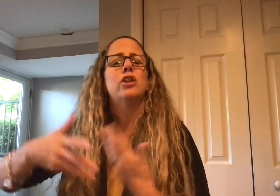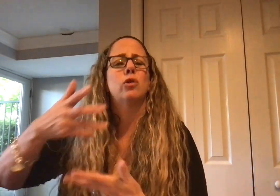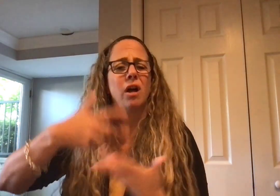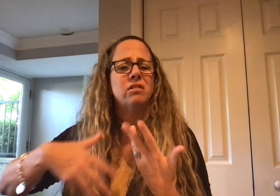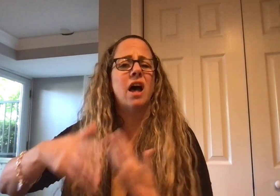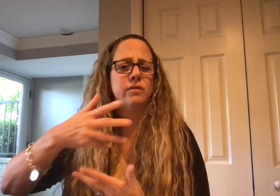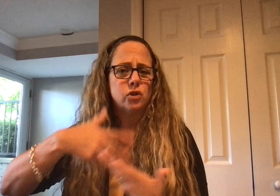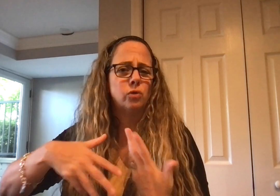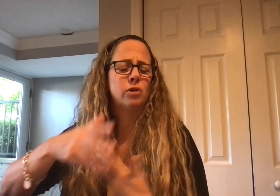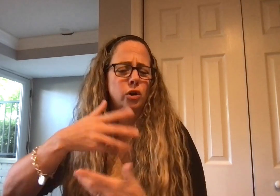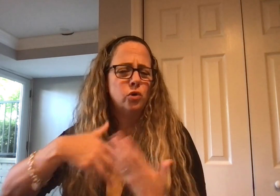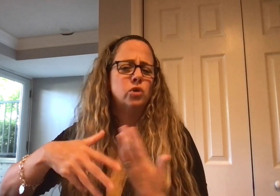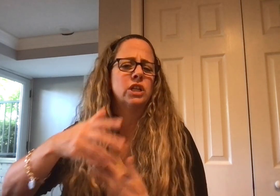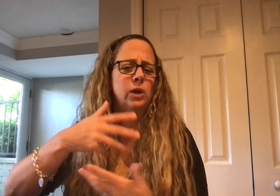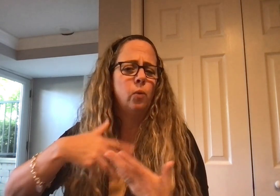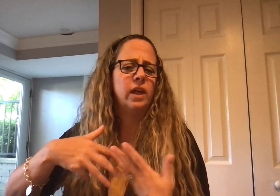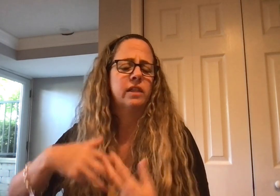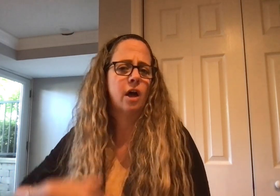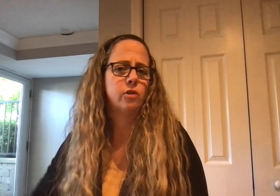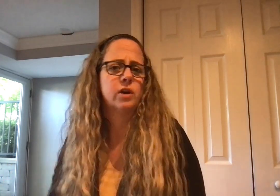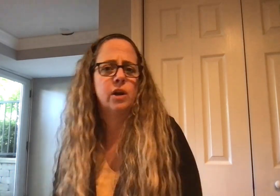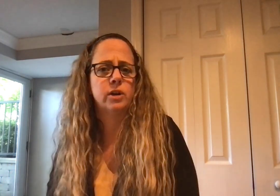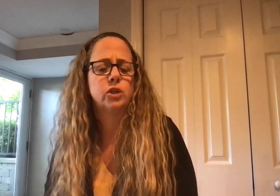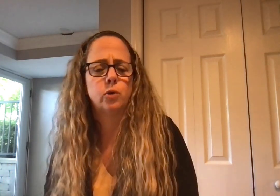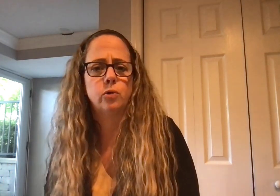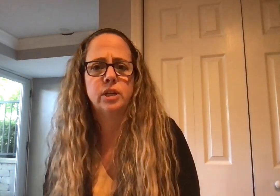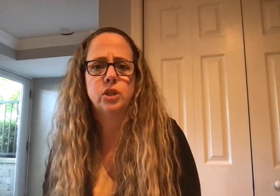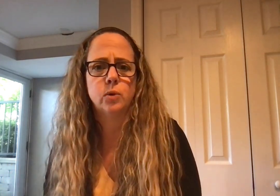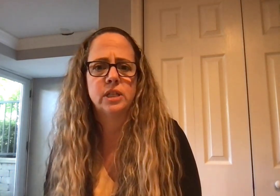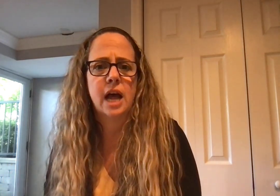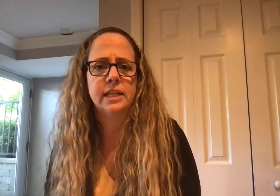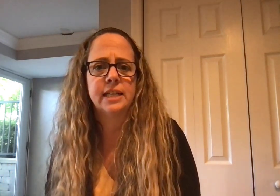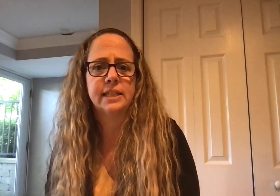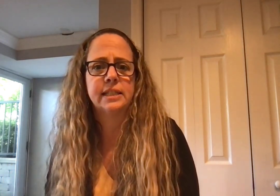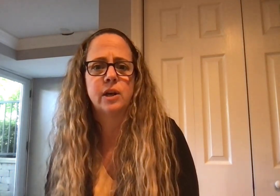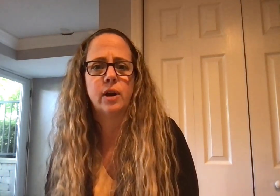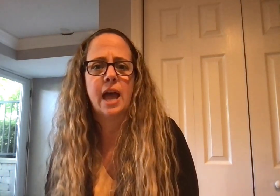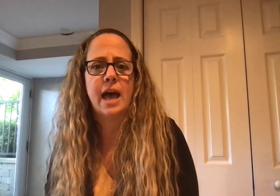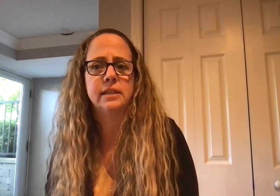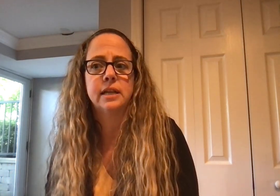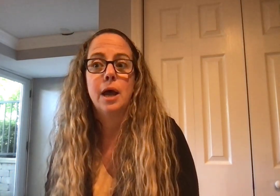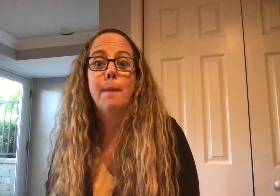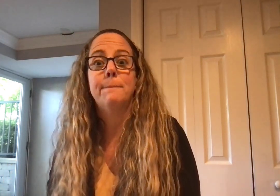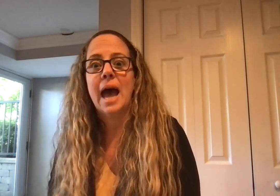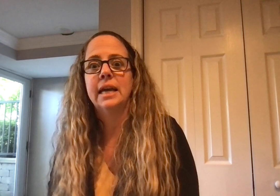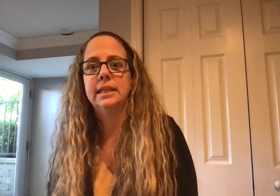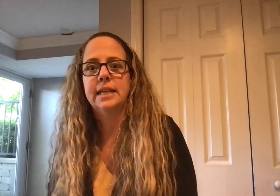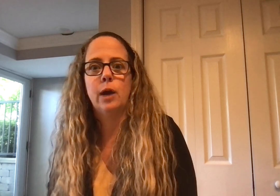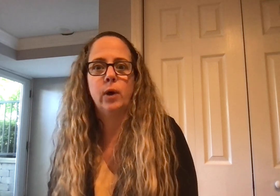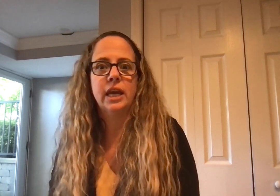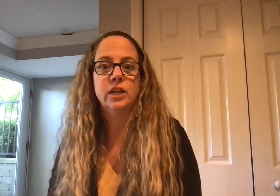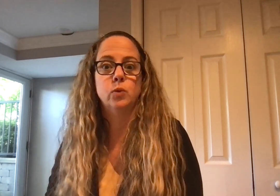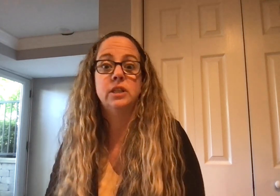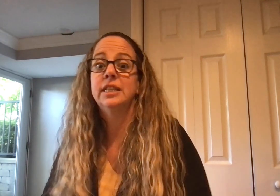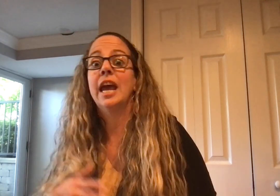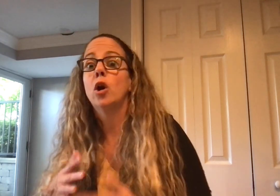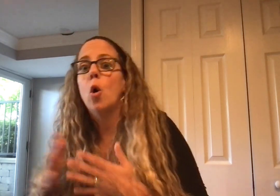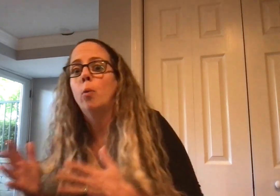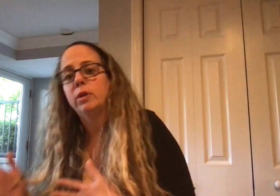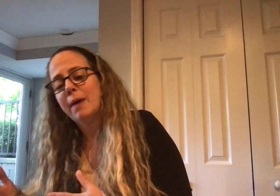a lot of children are usually with other hearing children, so it's not as necessary as back in the day when kids would stay at home with